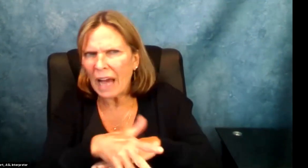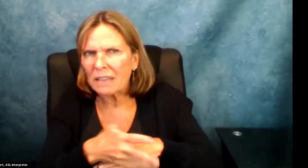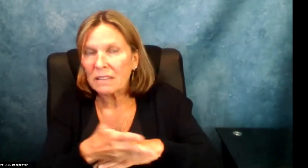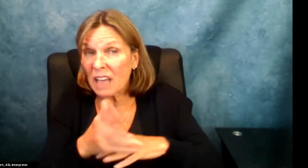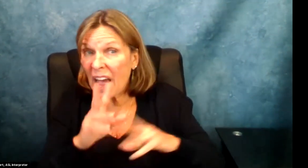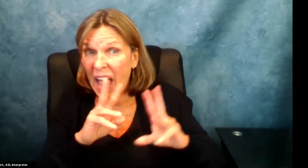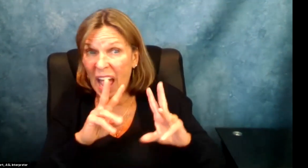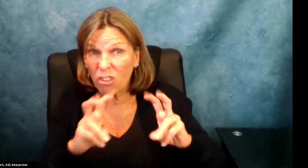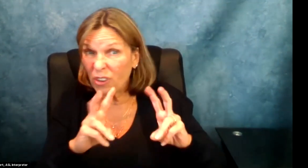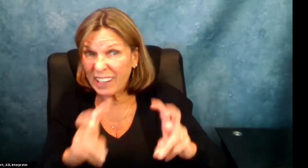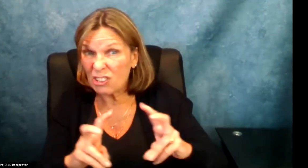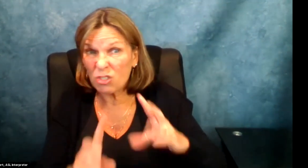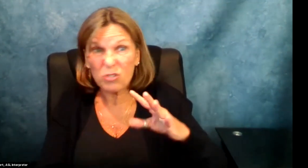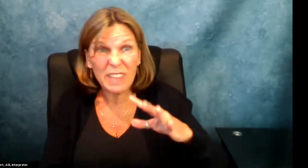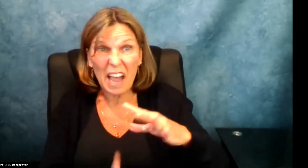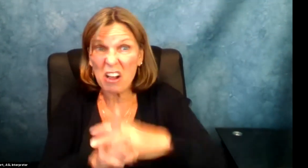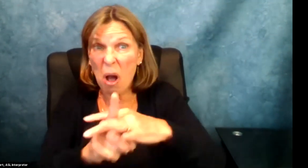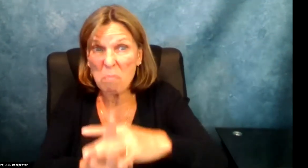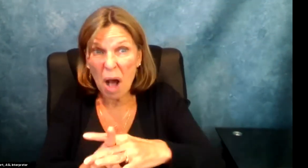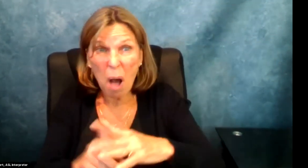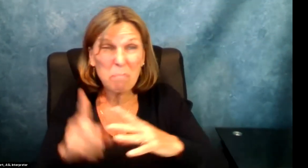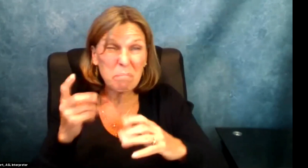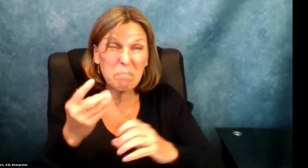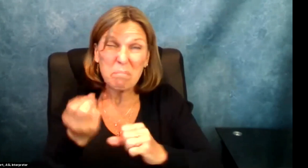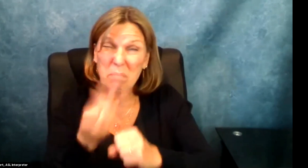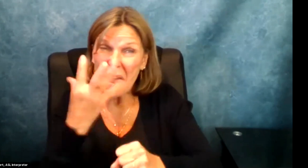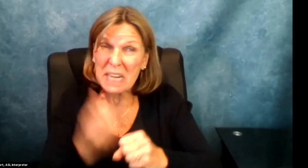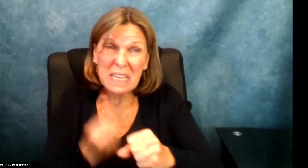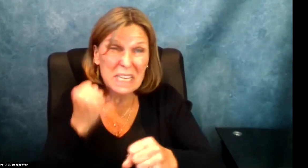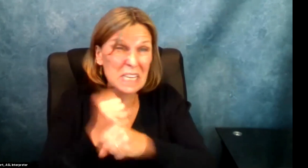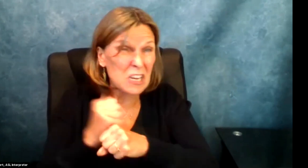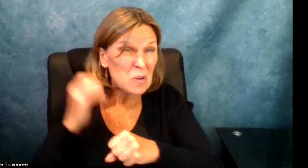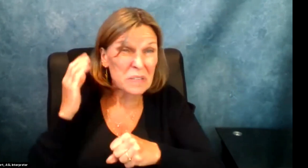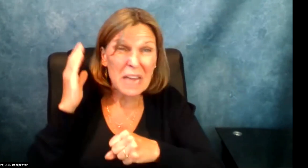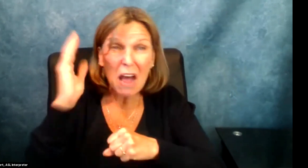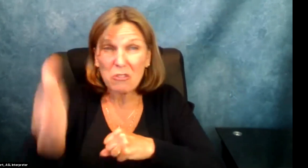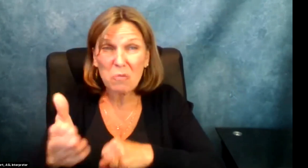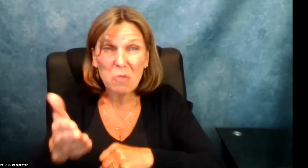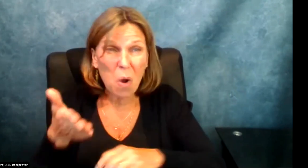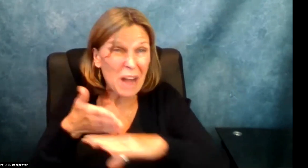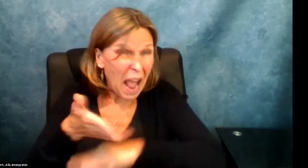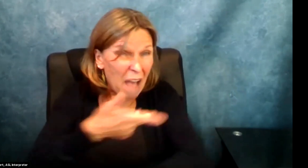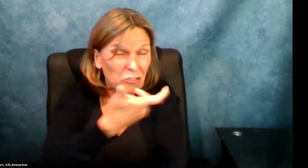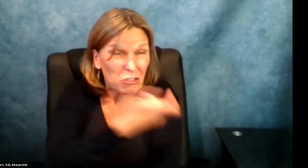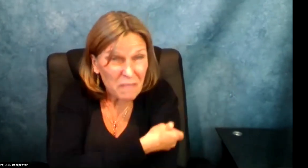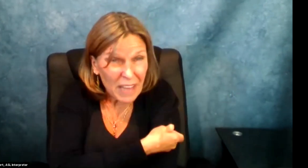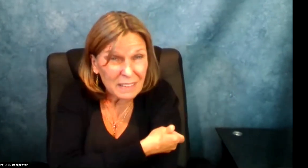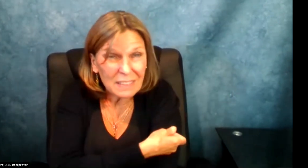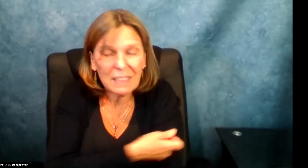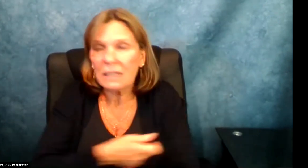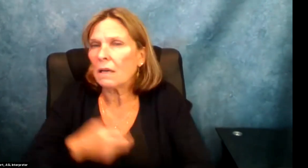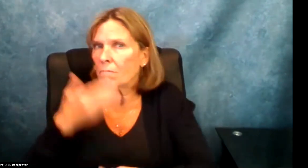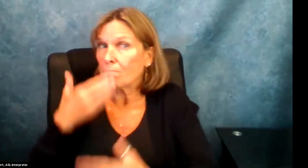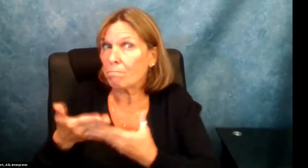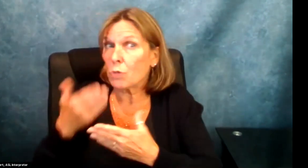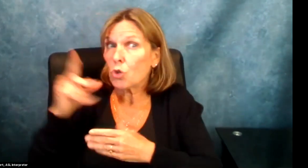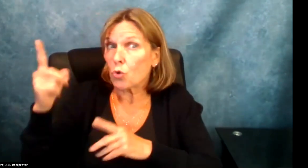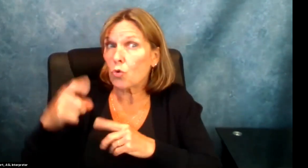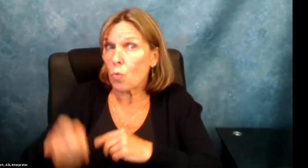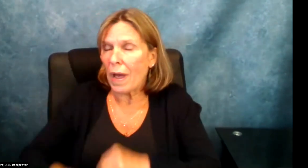up years down the road with vaccines? And that's a great question too. And what we